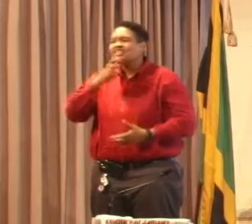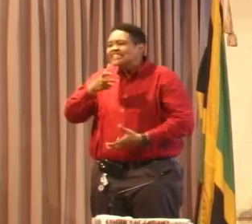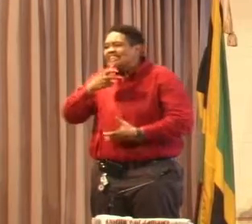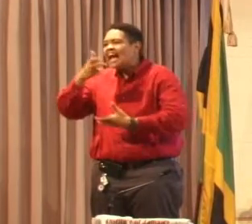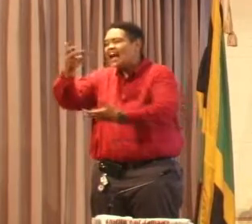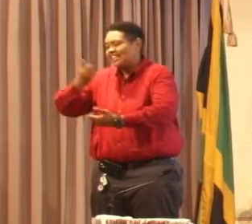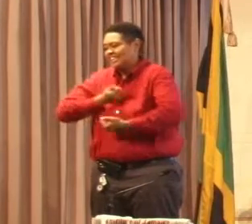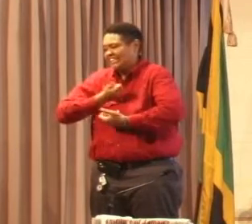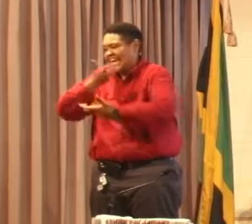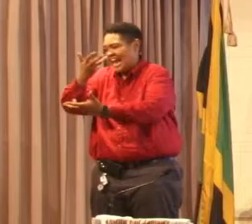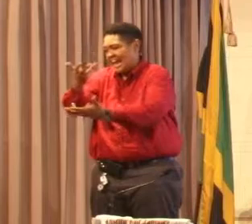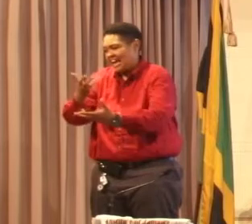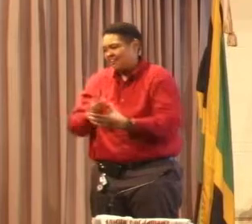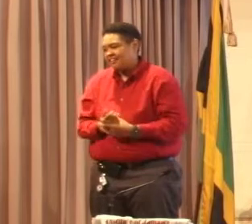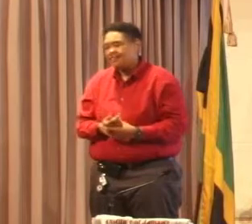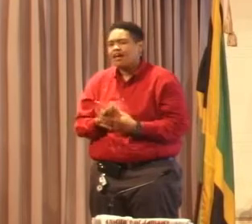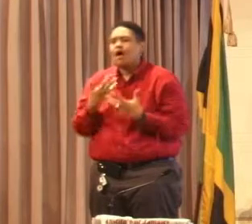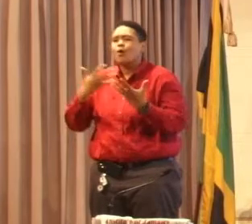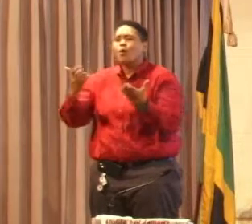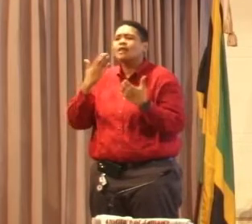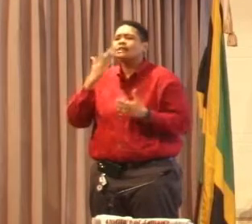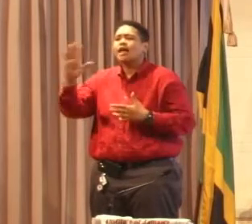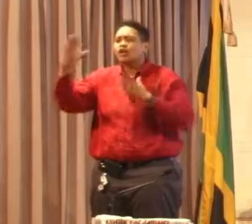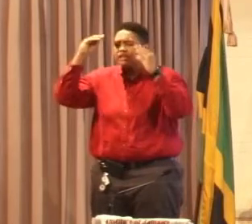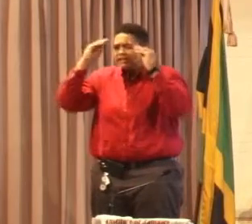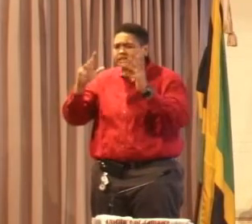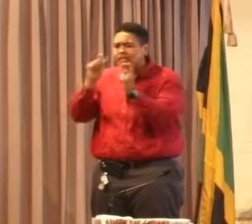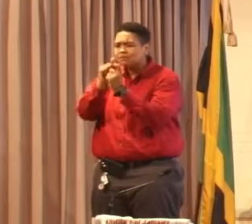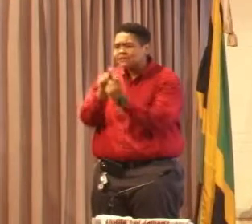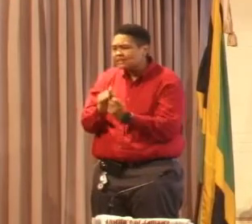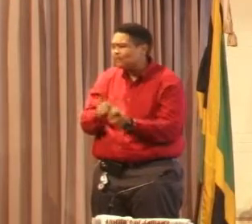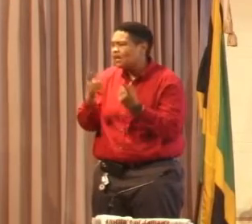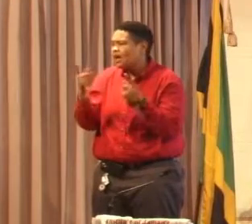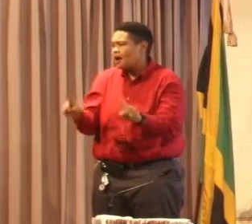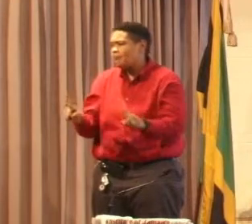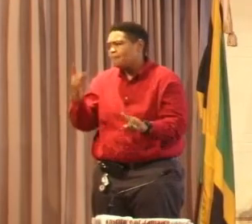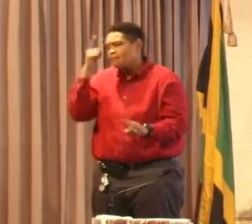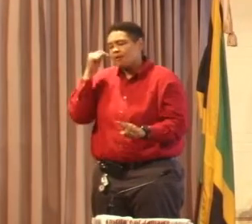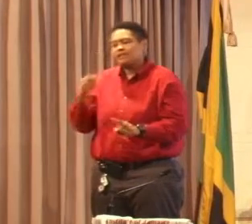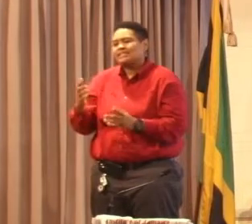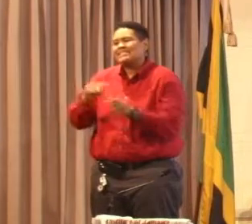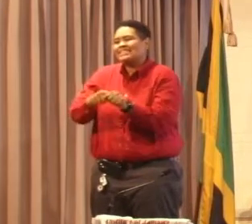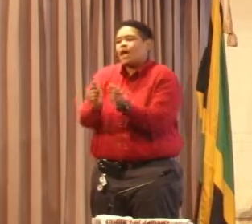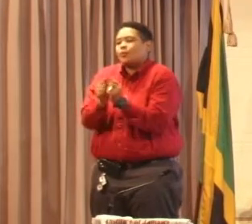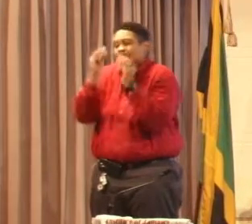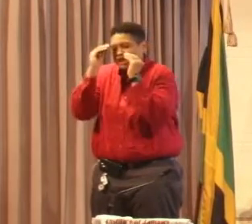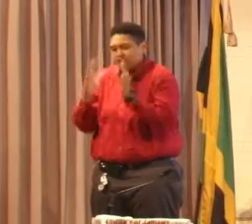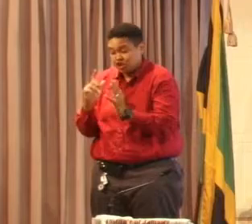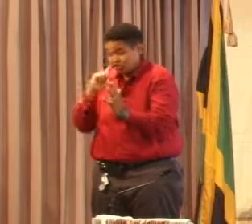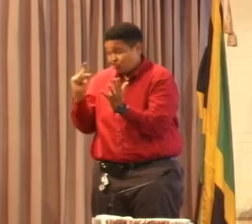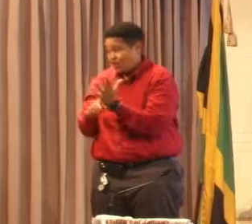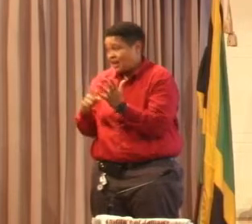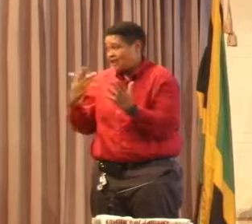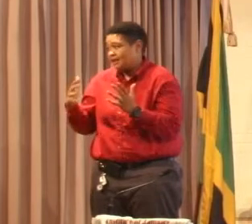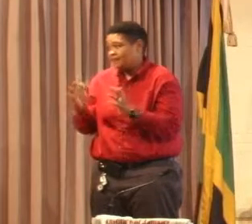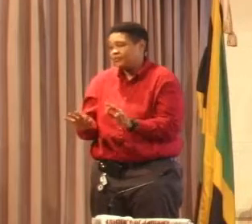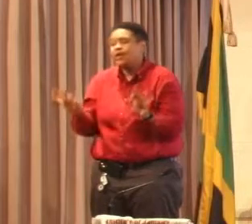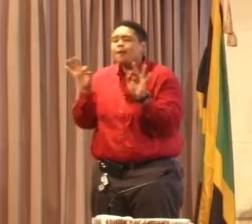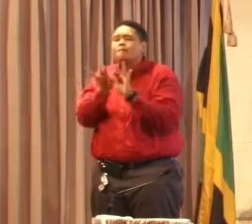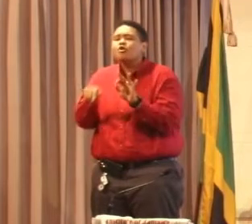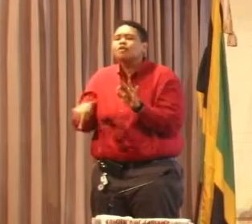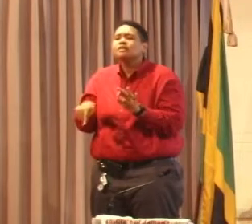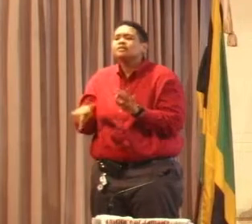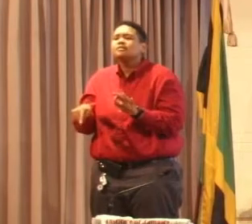heard. I want to thank your teachers in particular, because it starts with the teachers, recognizing the importance of this kind